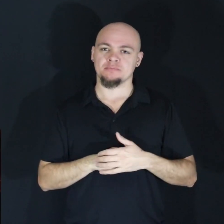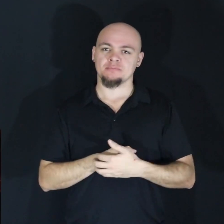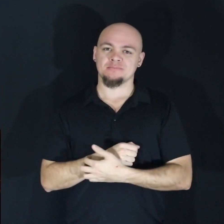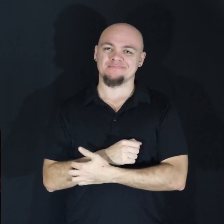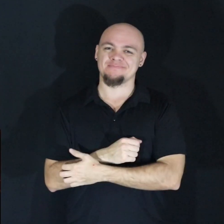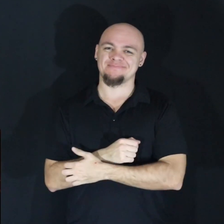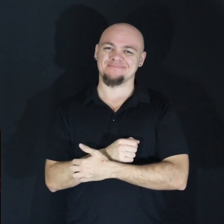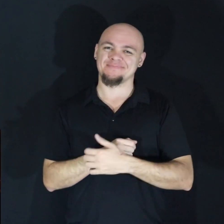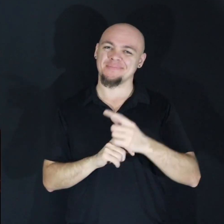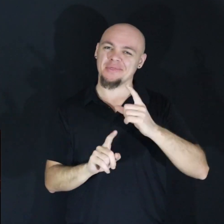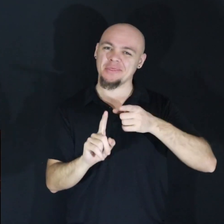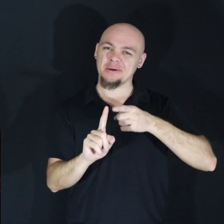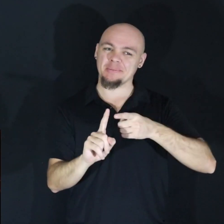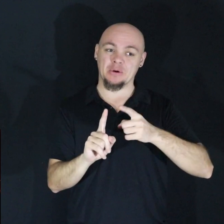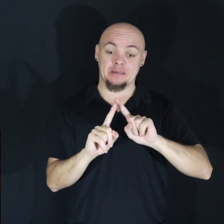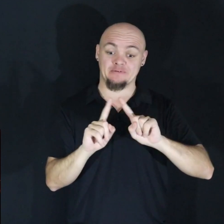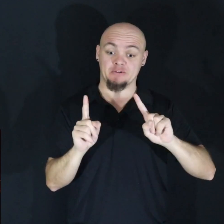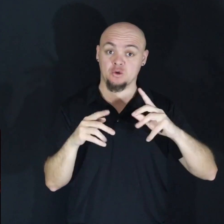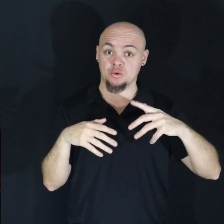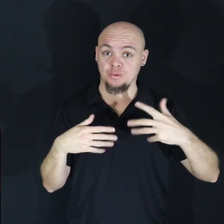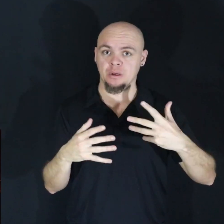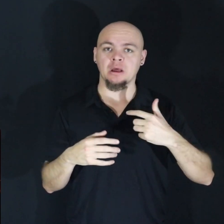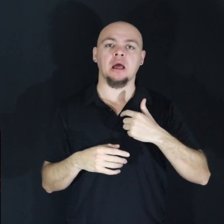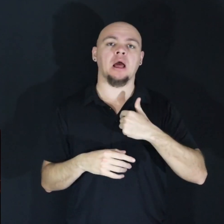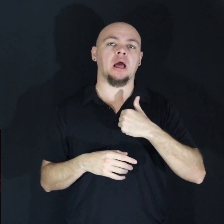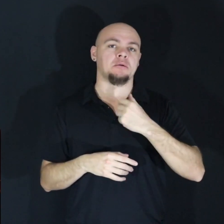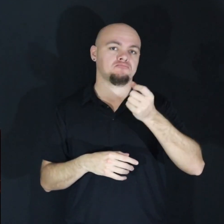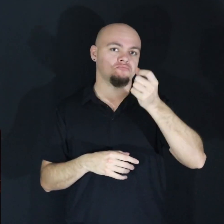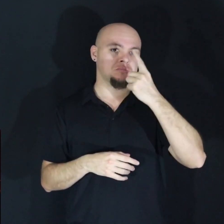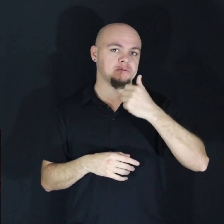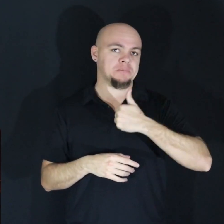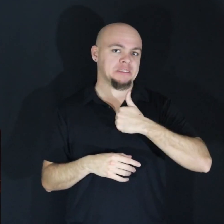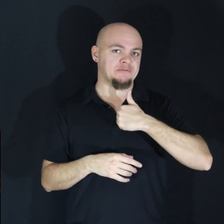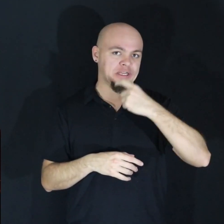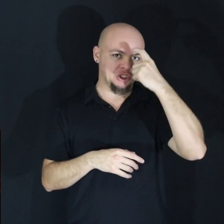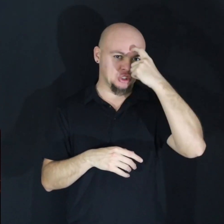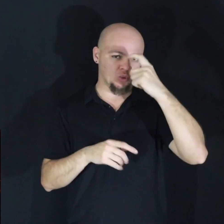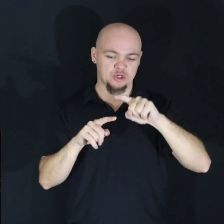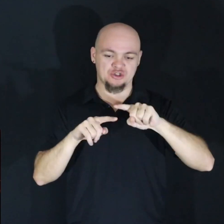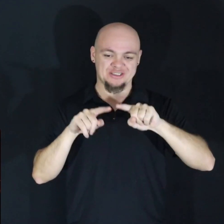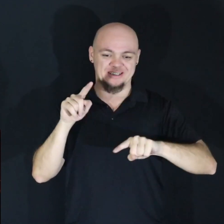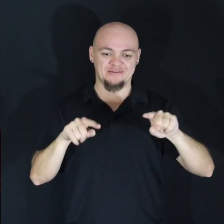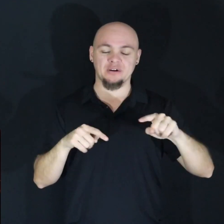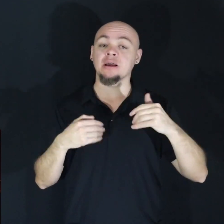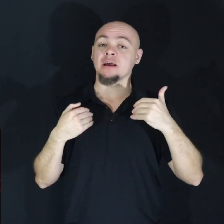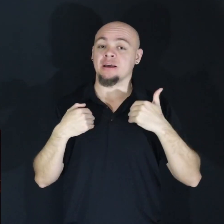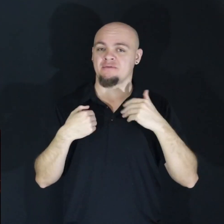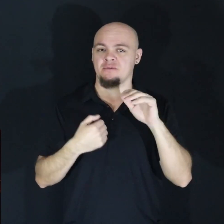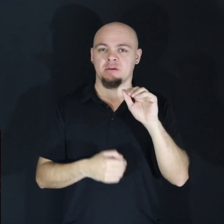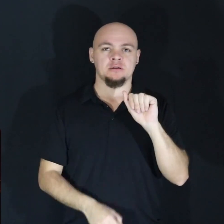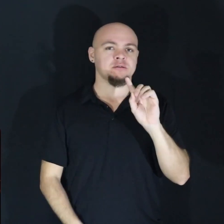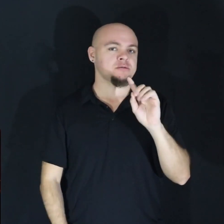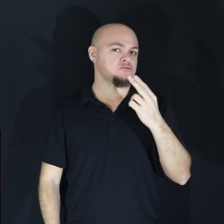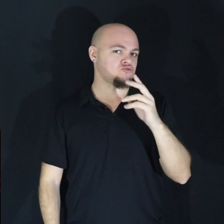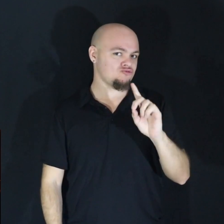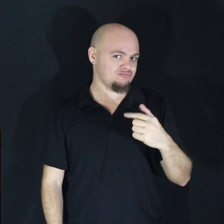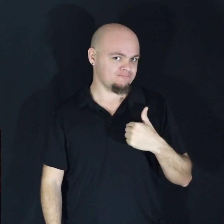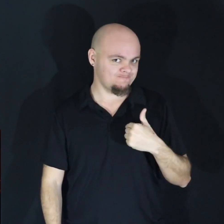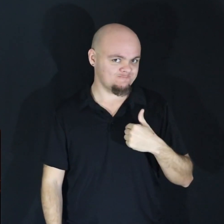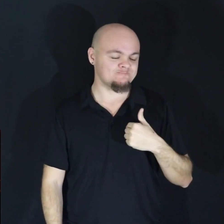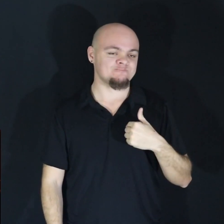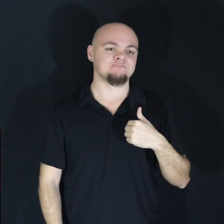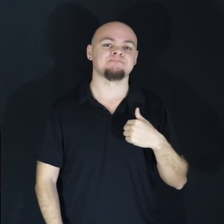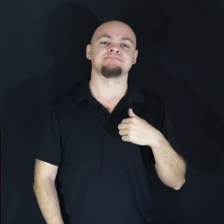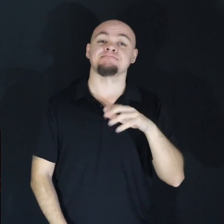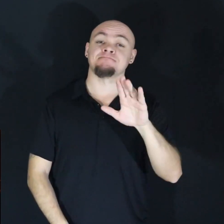I guess the point of difference now is that I know I'm neurodivergent, and I know I have ADHD. And